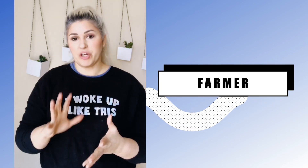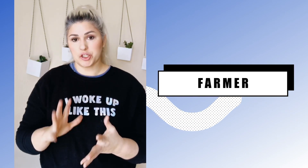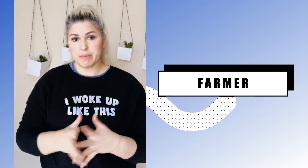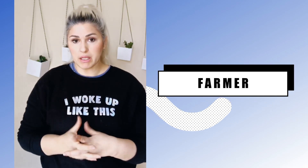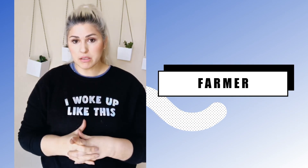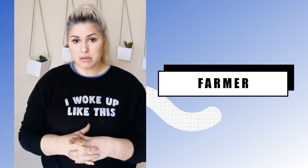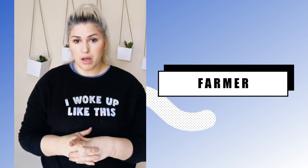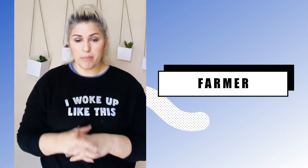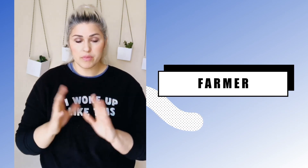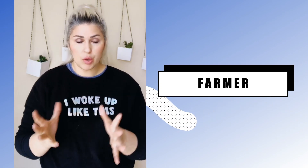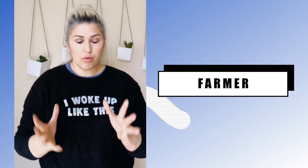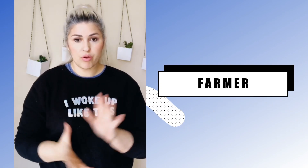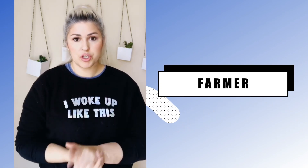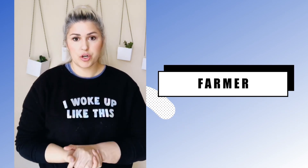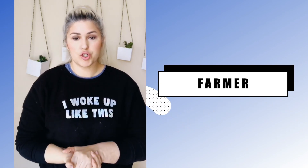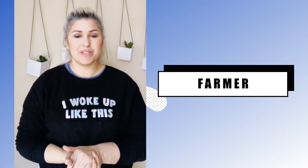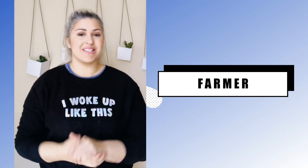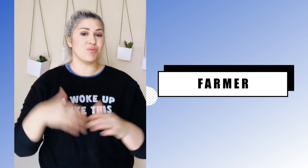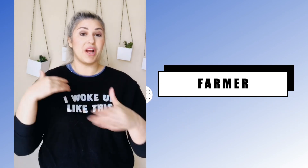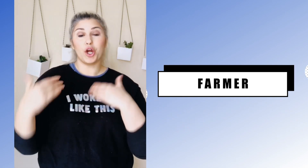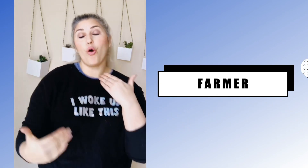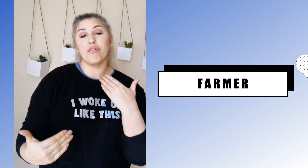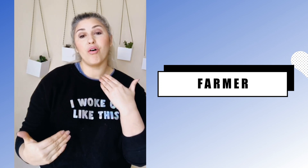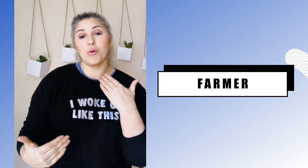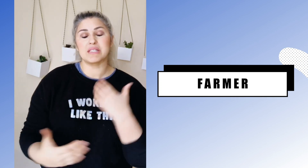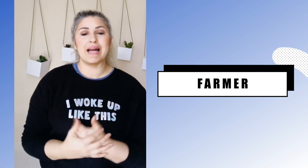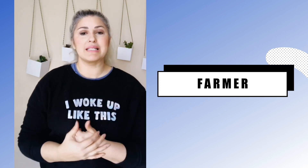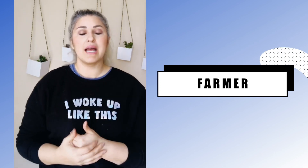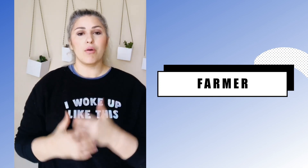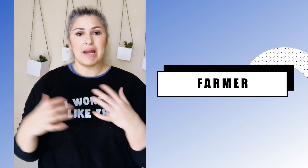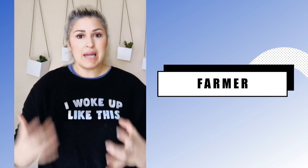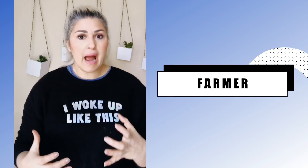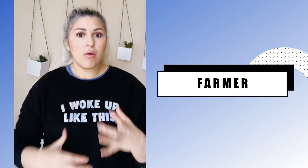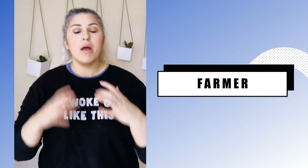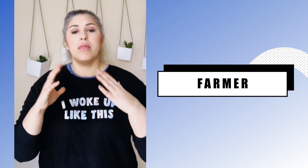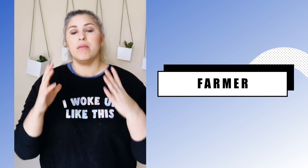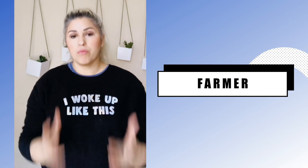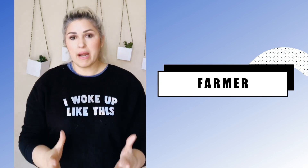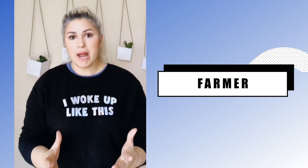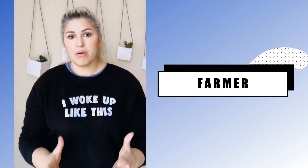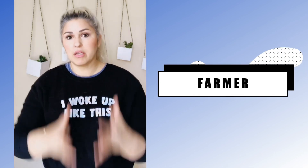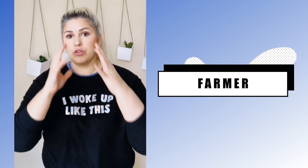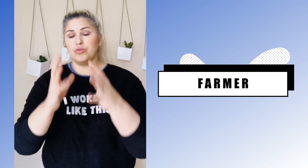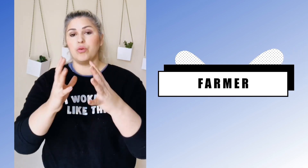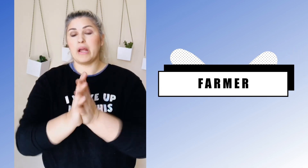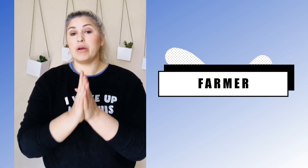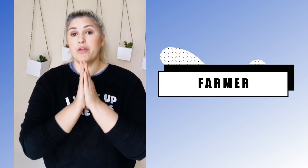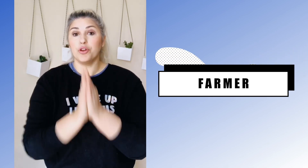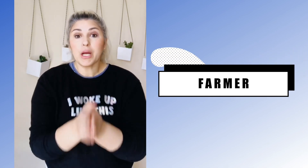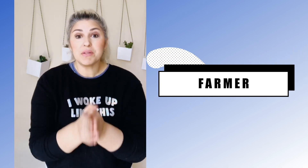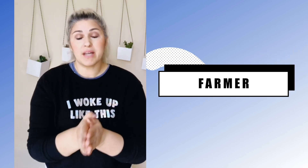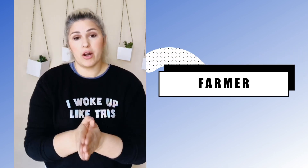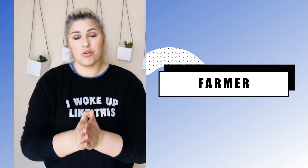or you would finger spell it. So those are your choices. Since we're not going to go over all those signs right now, you